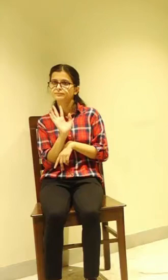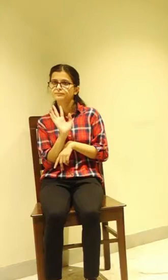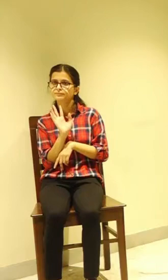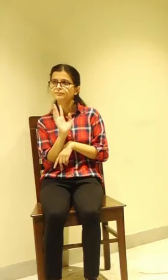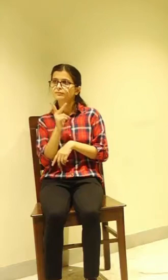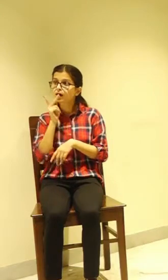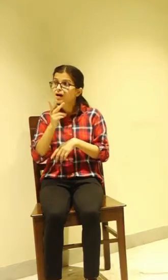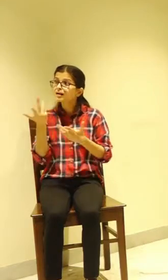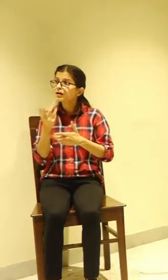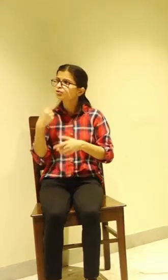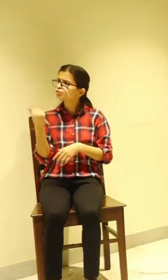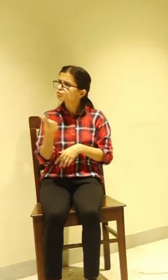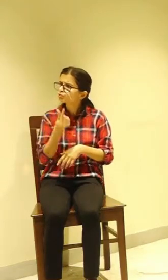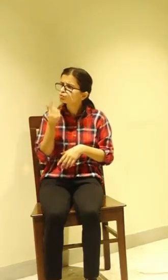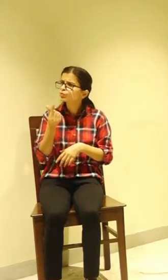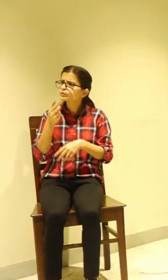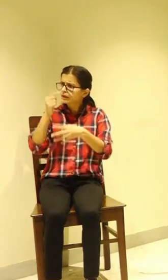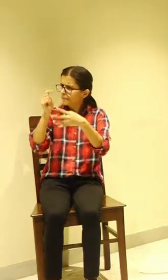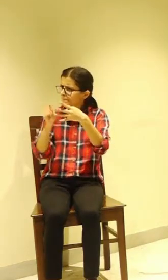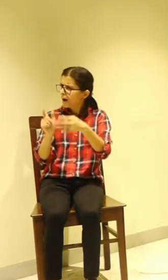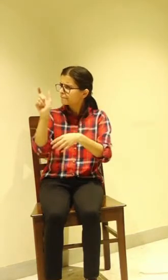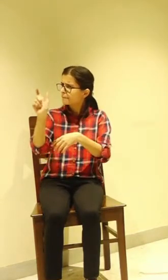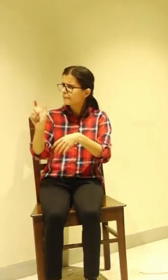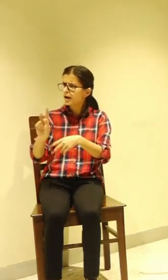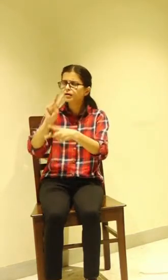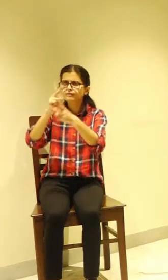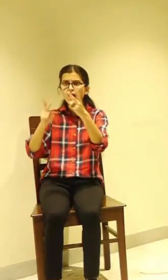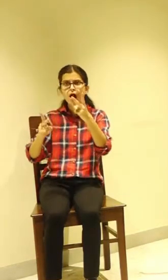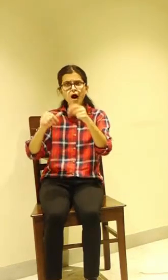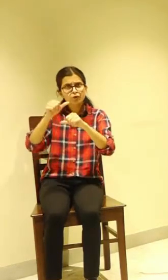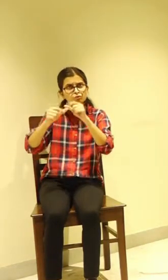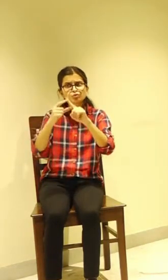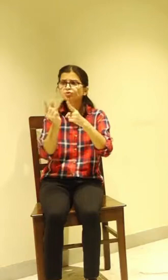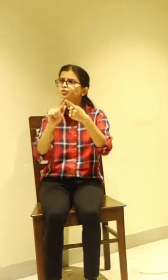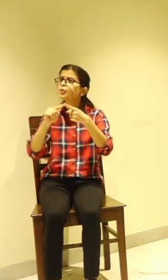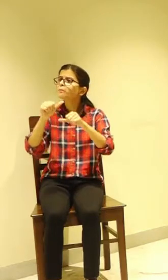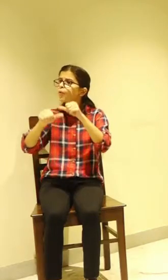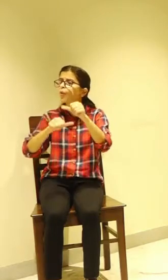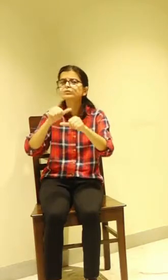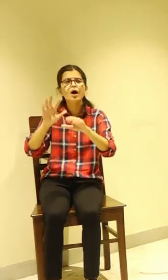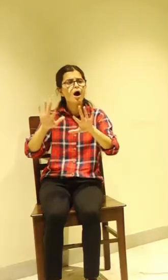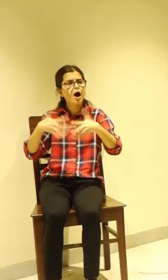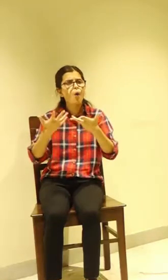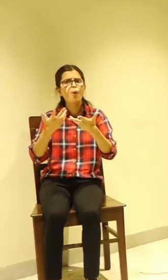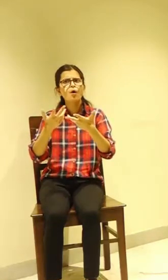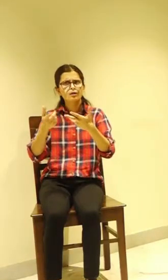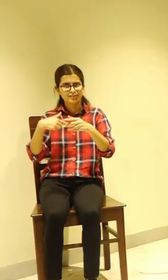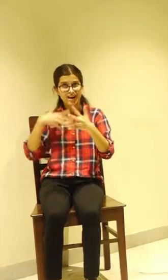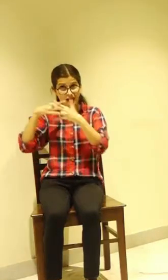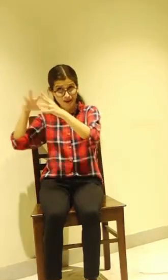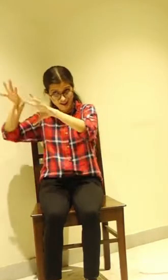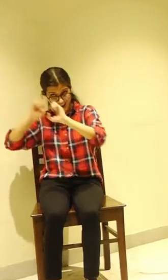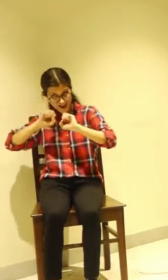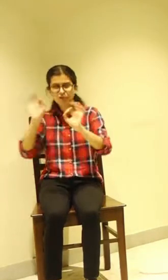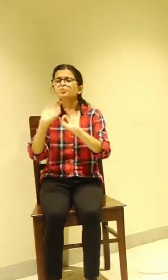to use these keywords, due process, and yet takes its actual content of the test not from America but from